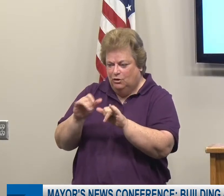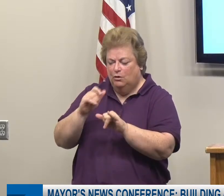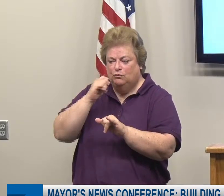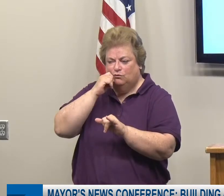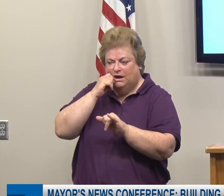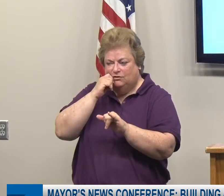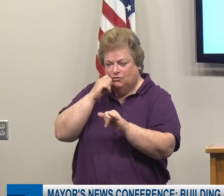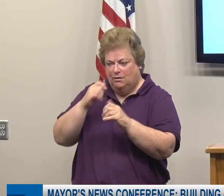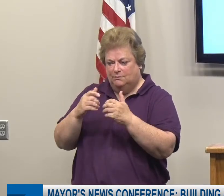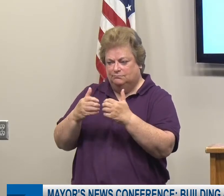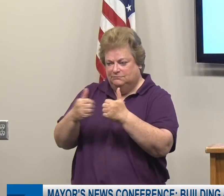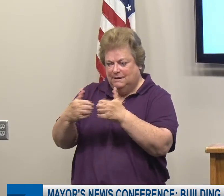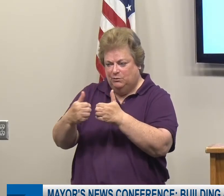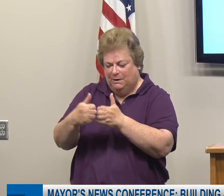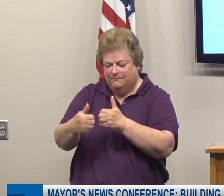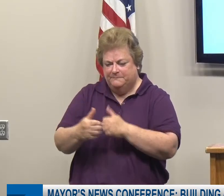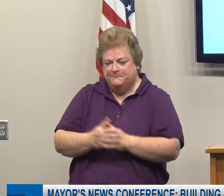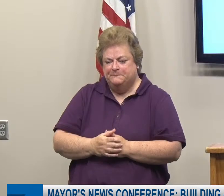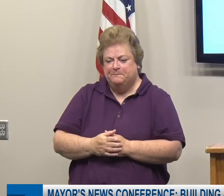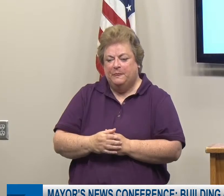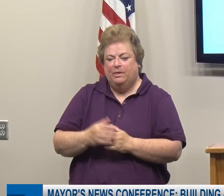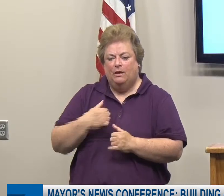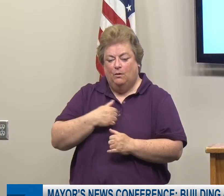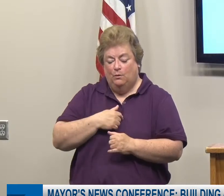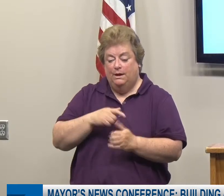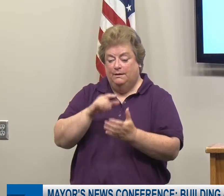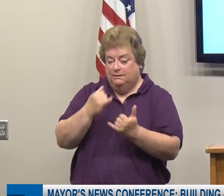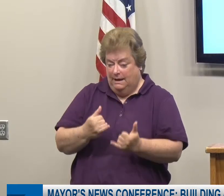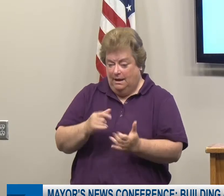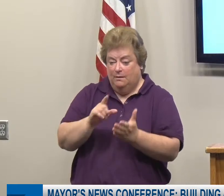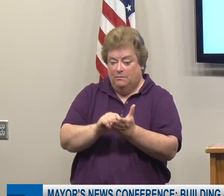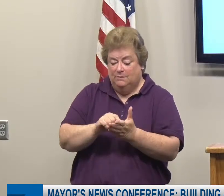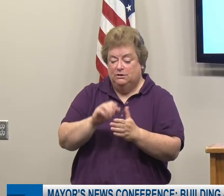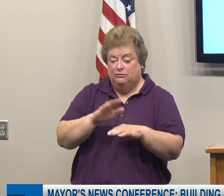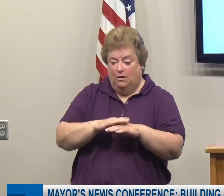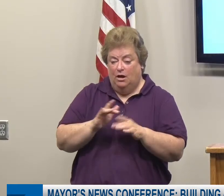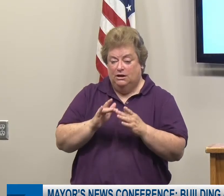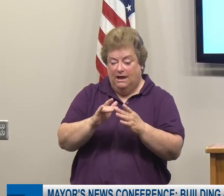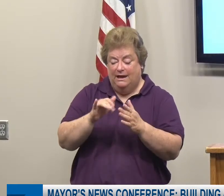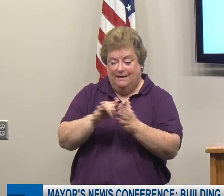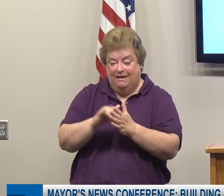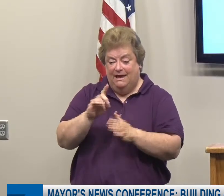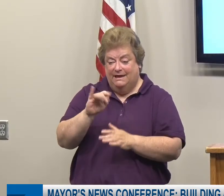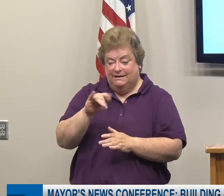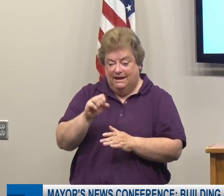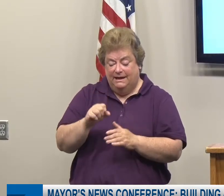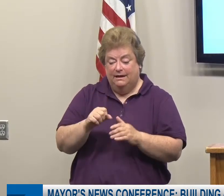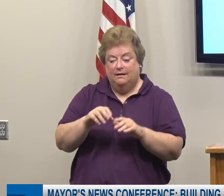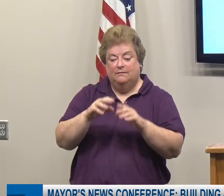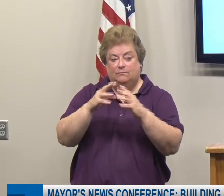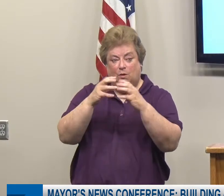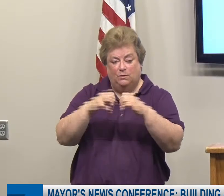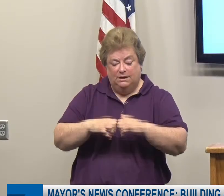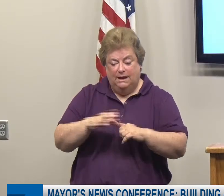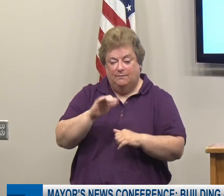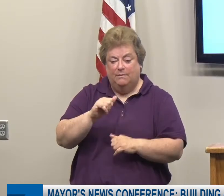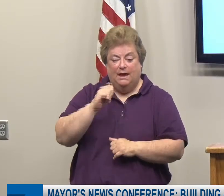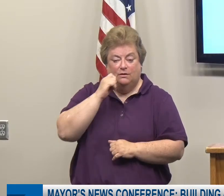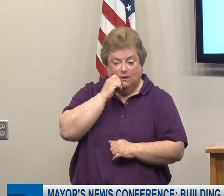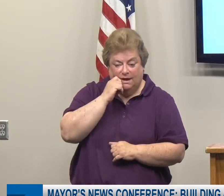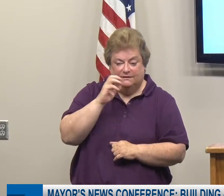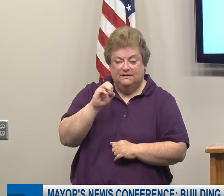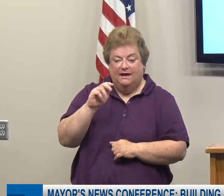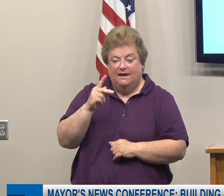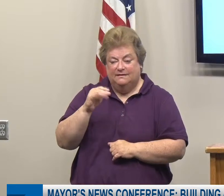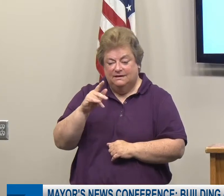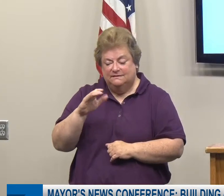a culture of transparency and currently publishes online disaggregated data broken down by race, ethnicity, and a host